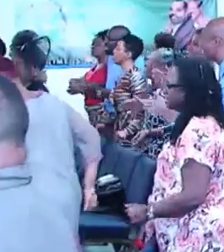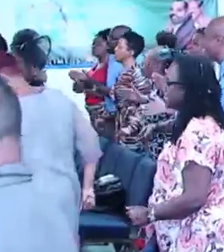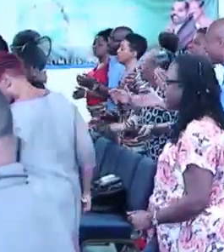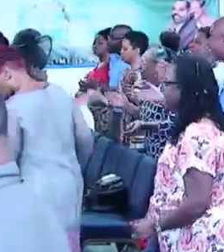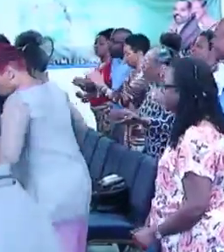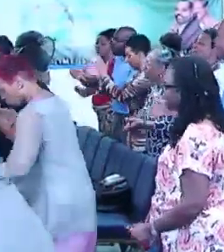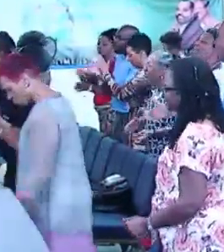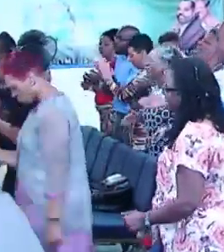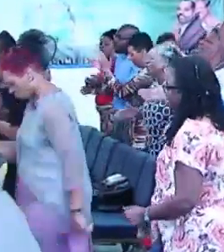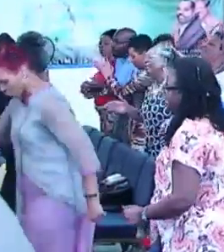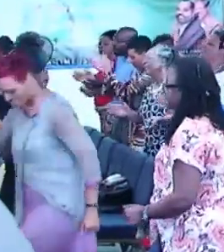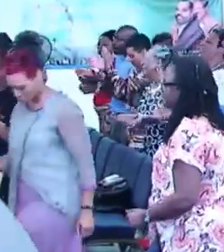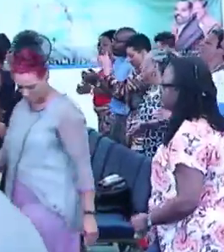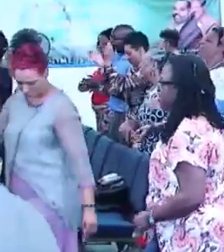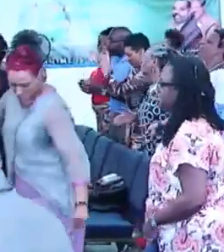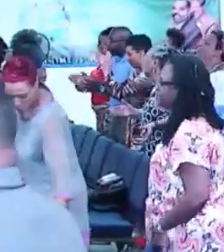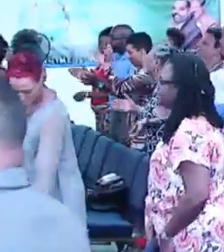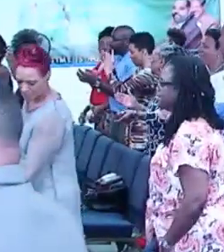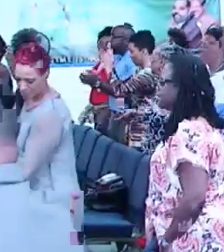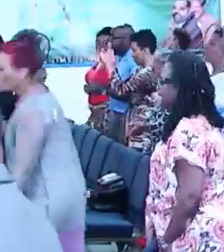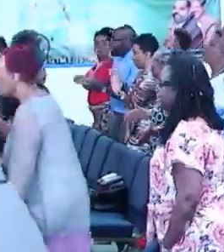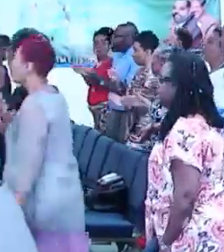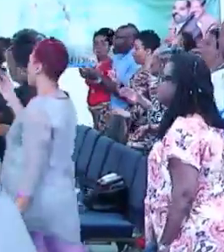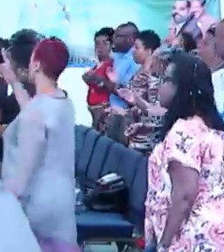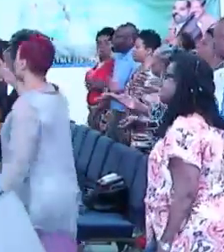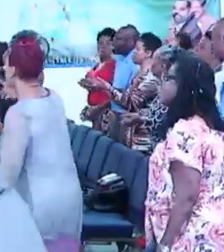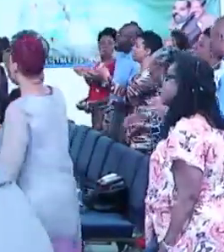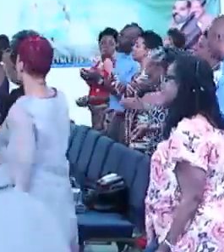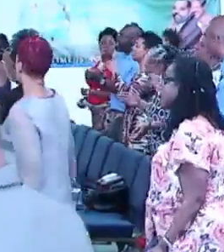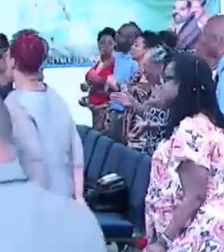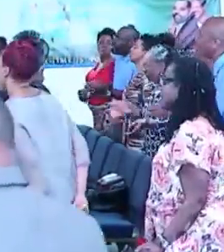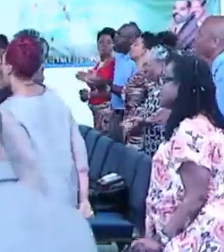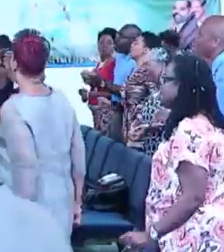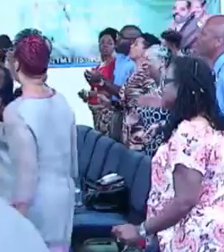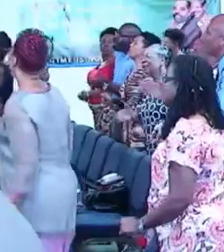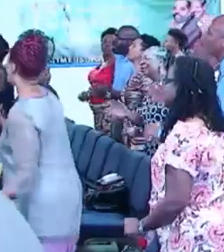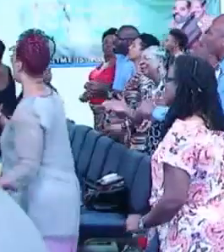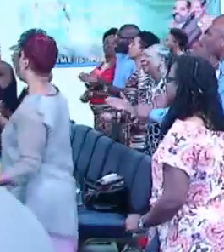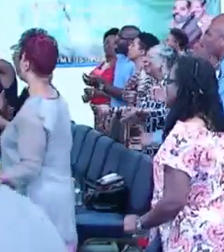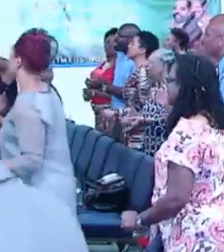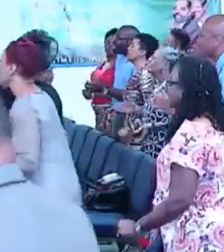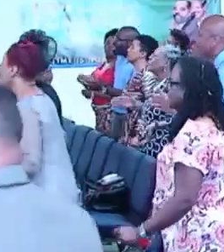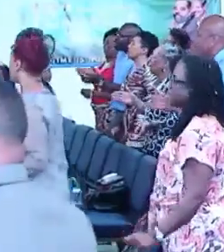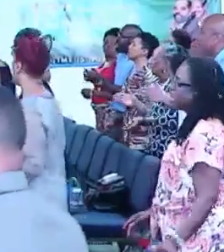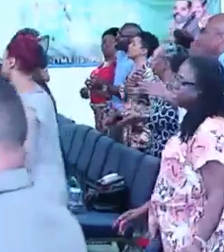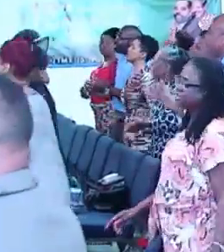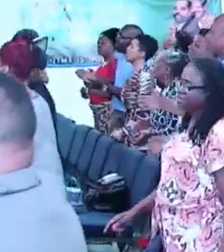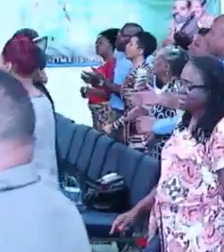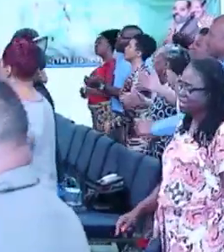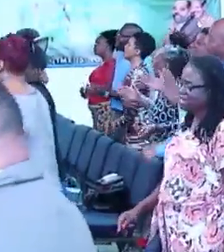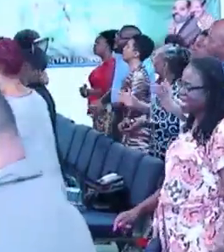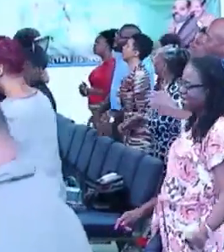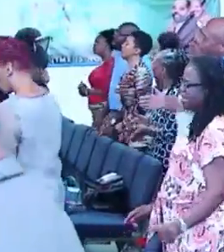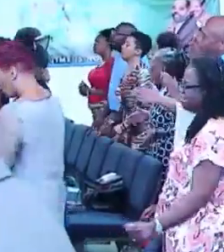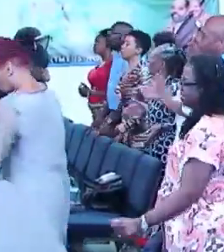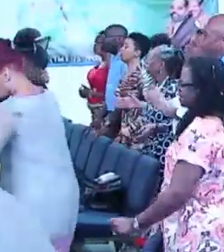Praising is a virtue. I'm going to praise him in the morning. I'm going to praise him all day long.